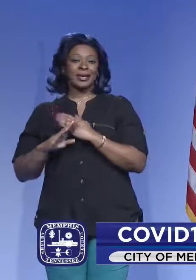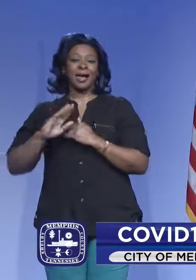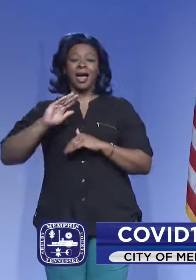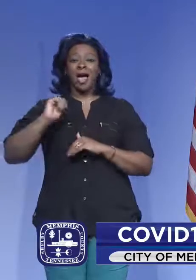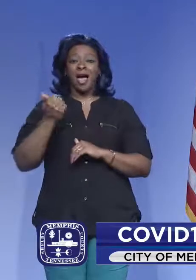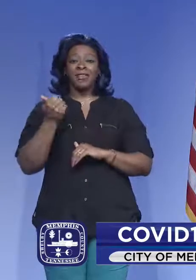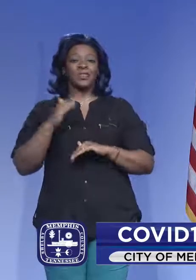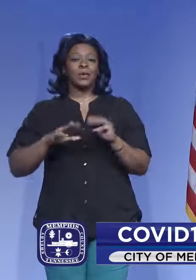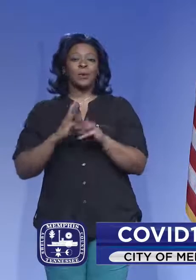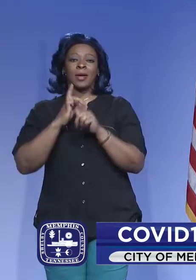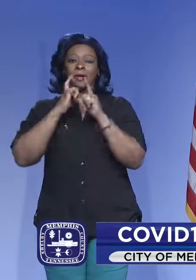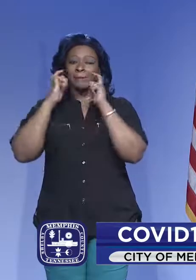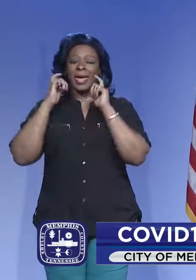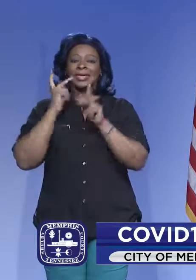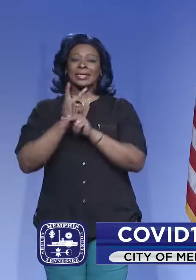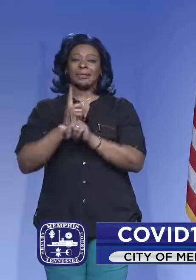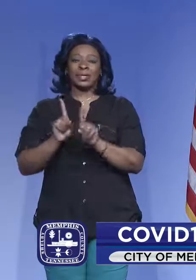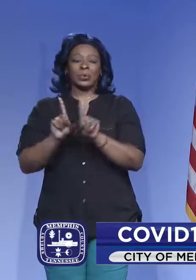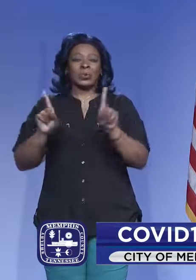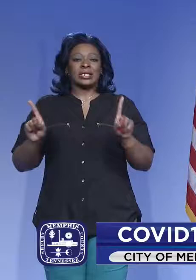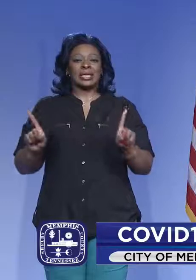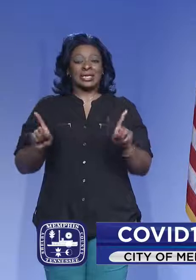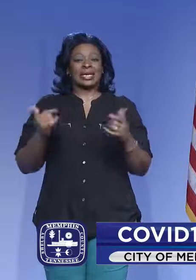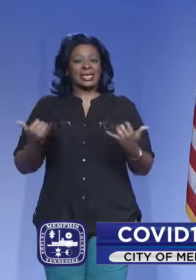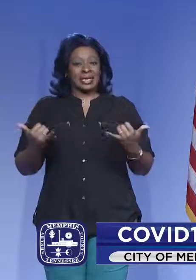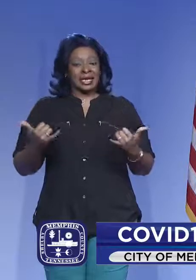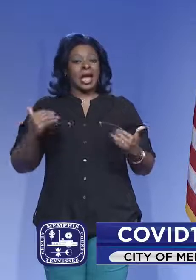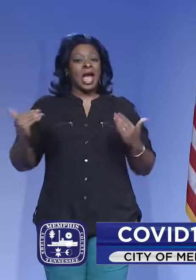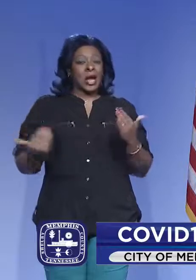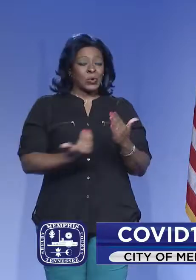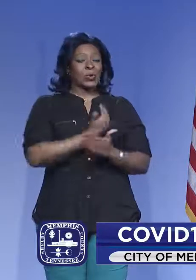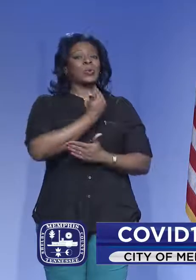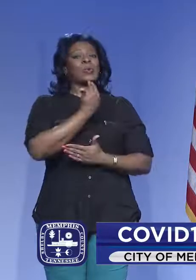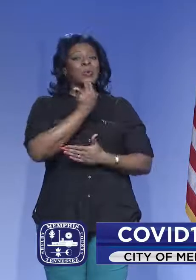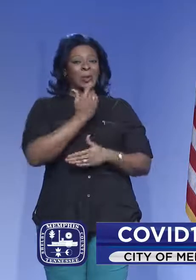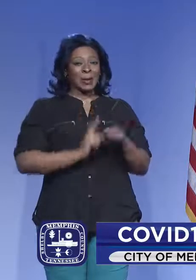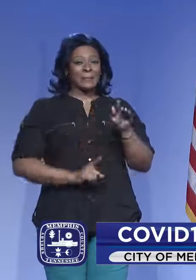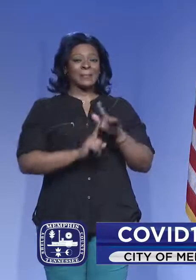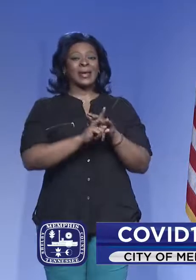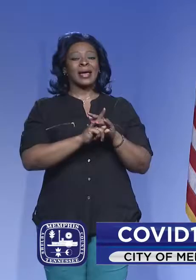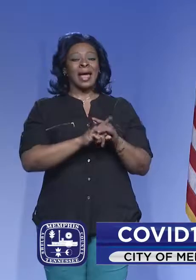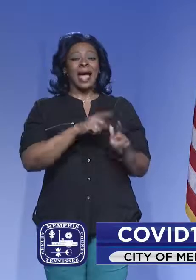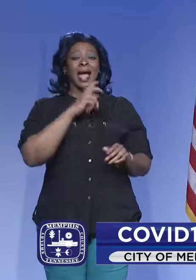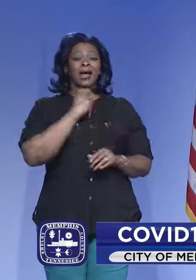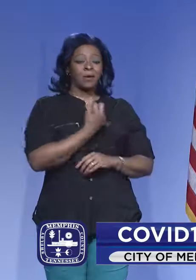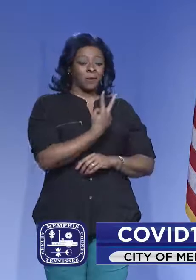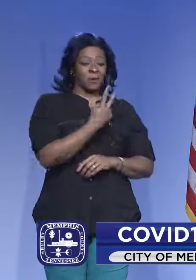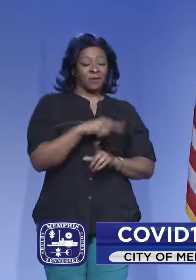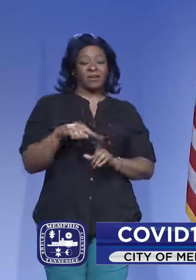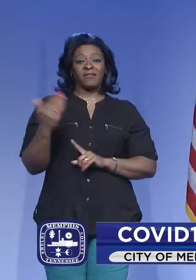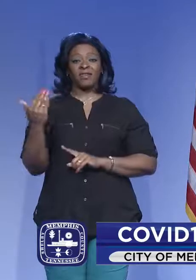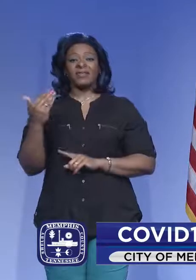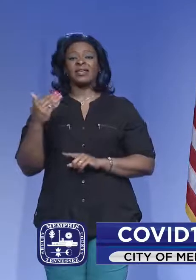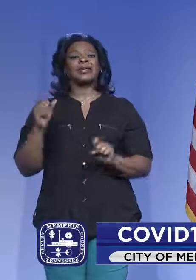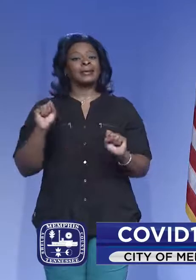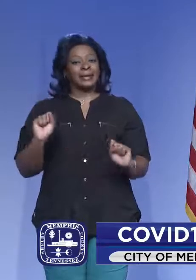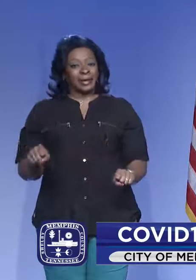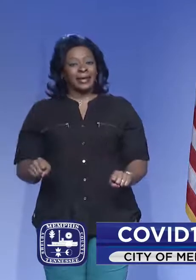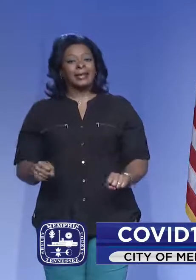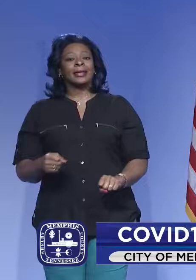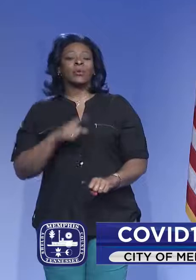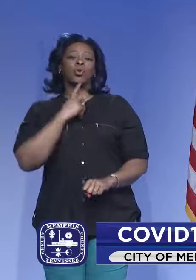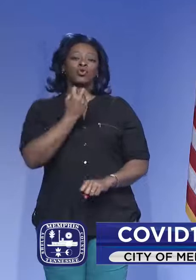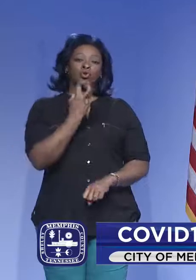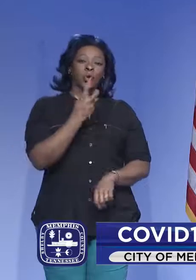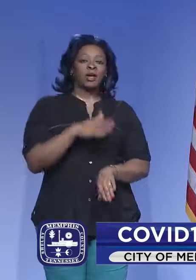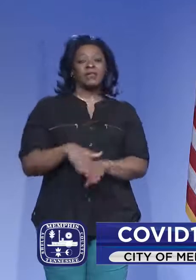wearing masks and maintaining social distance. Today we got a new tool. If you're between 12 and 15 years old, or really if you're 12 years